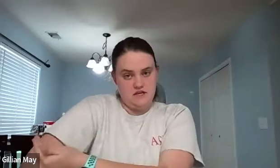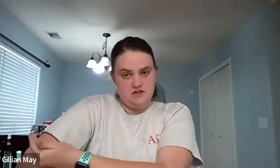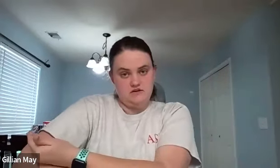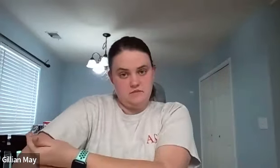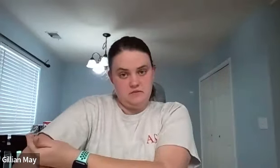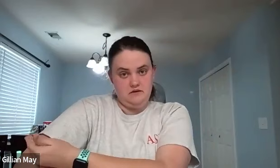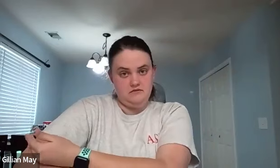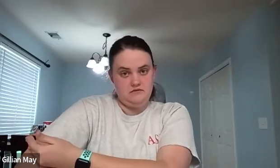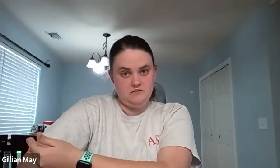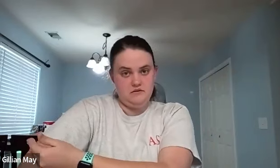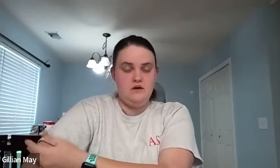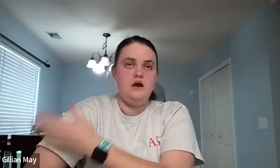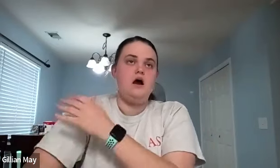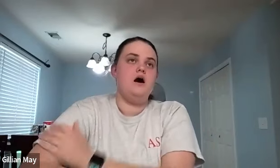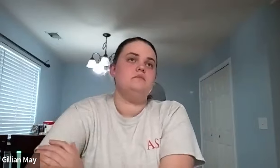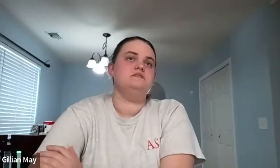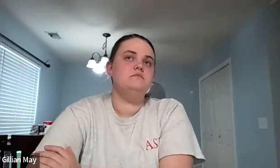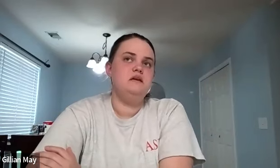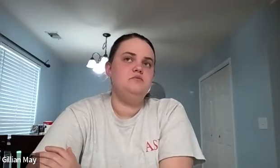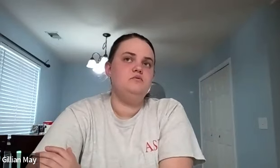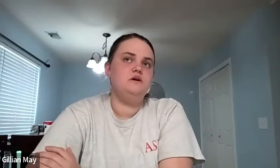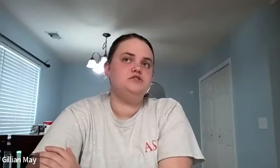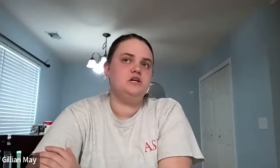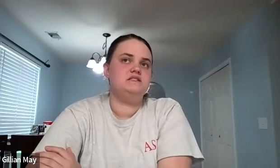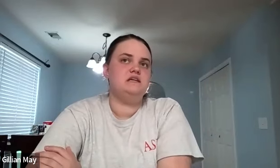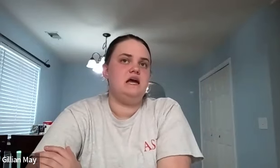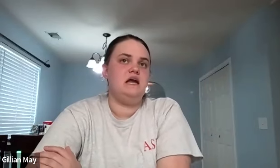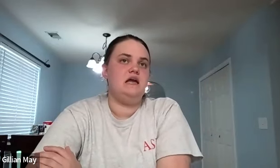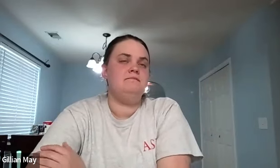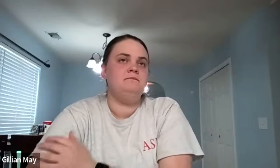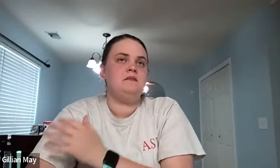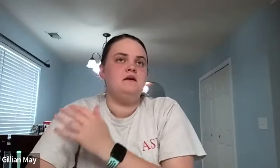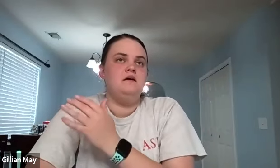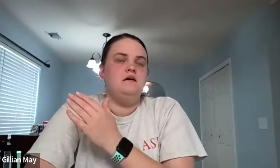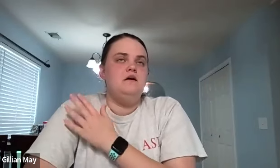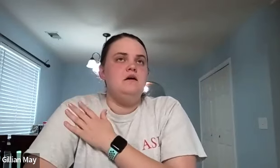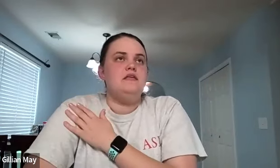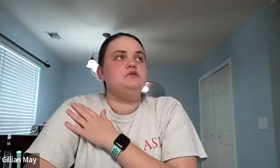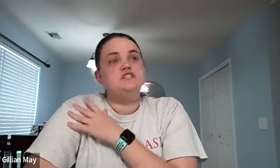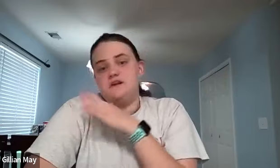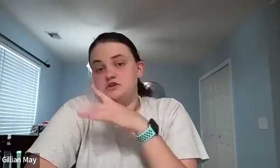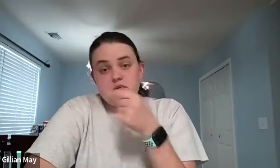go to the baby. Some people will just say, they will just fingerspell